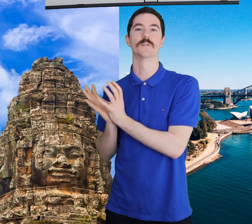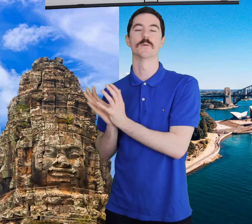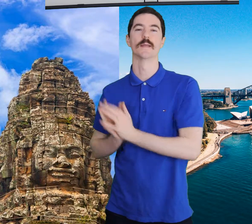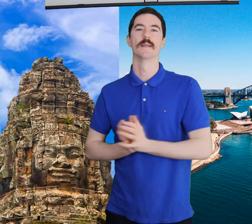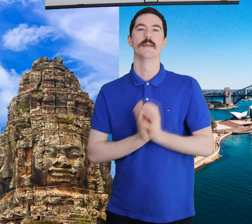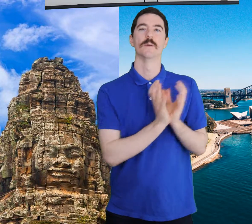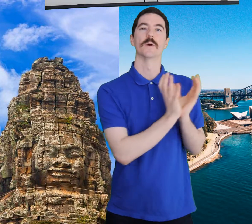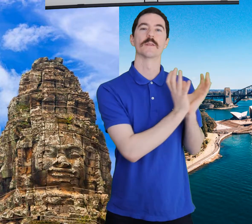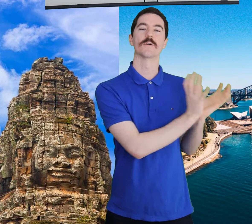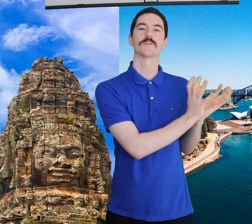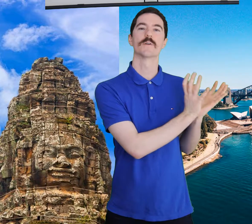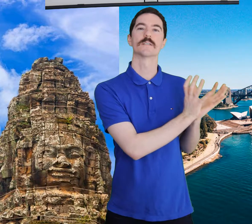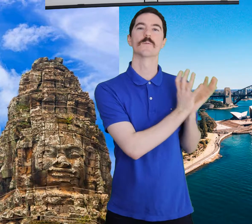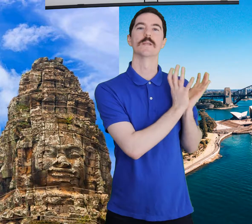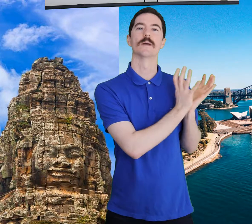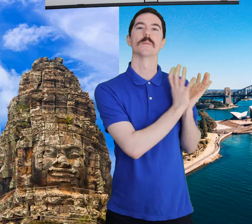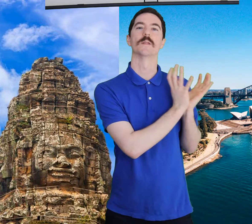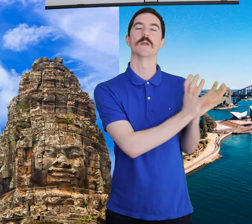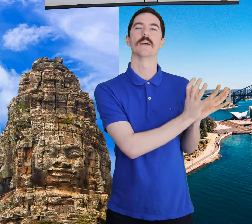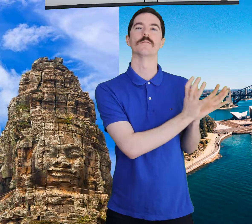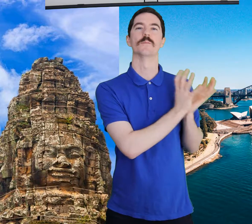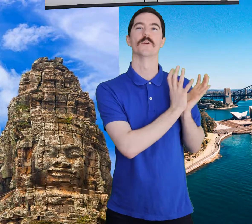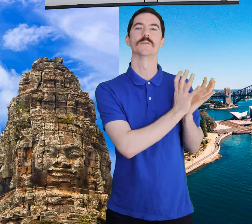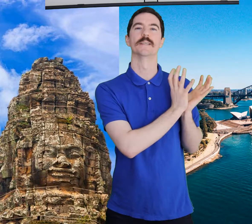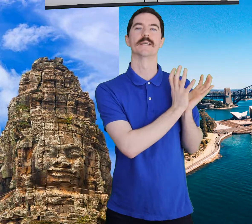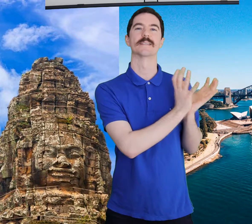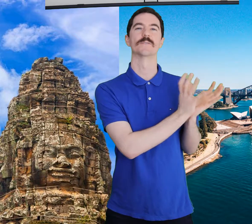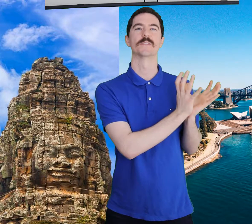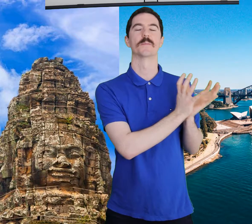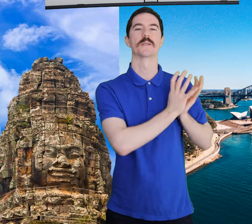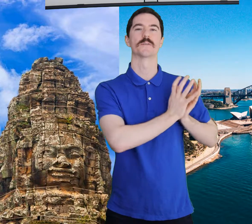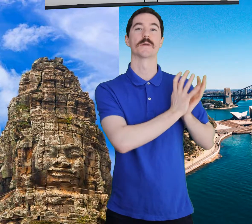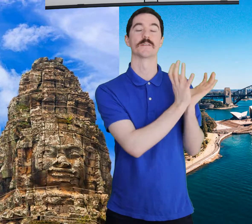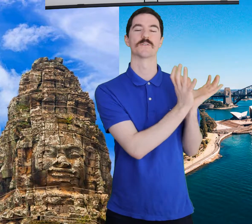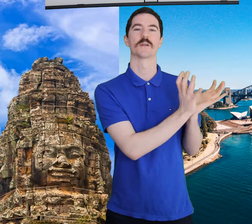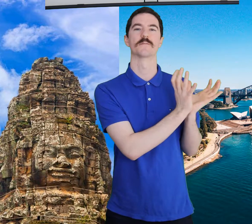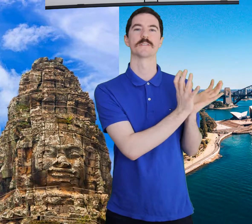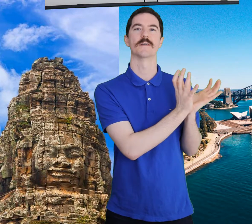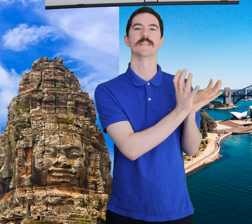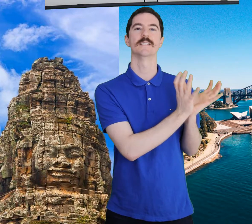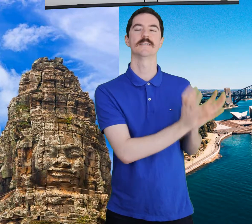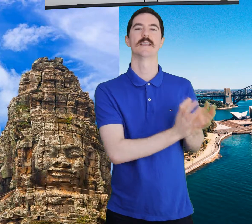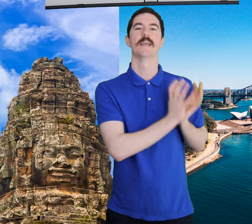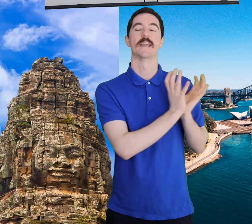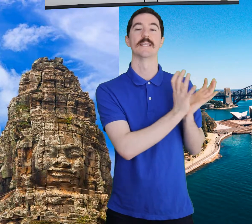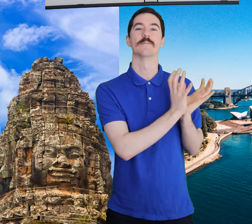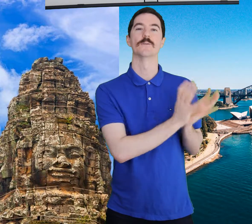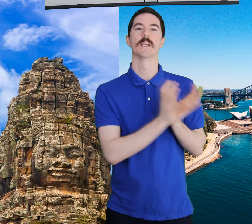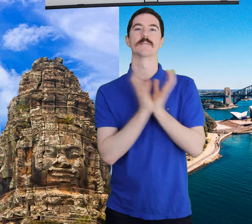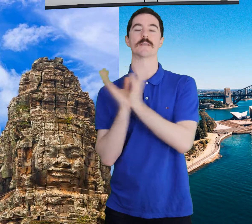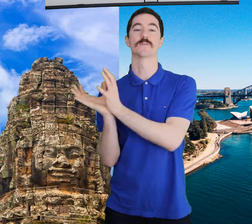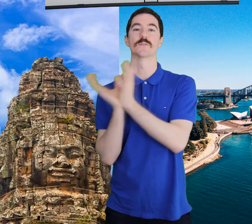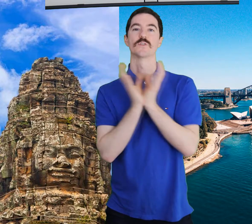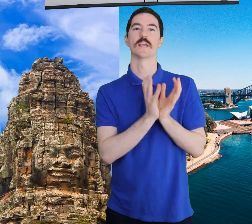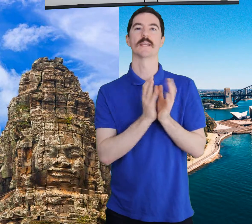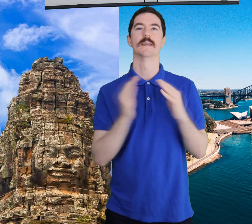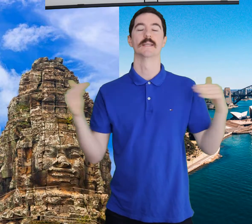doing. By the contrast, we come and we have mostly a skill set based around constructivist ideas, and therefore we have skills to share. There's